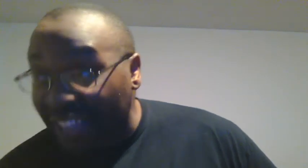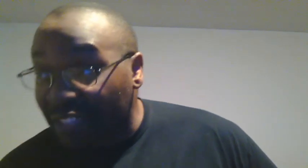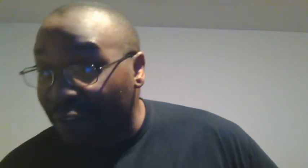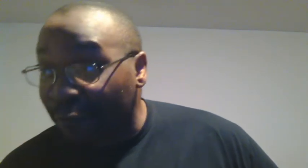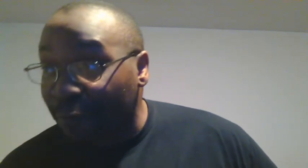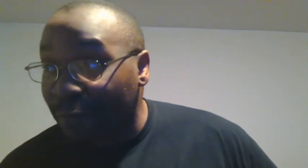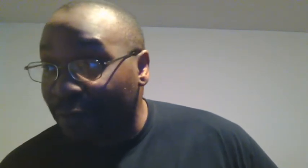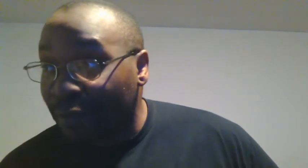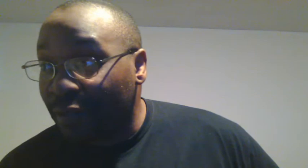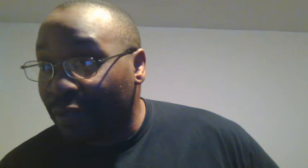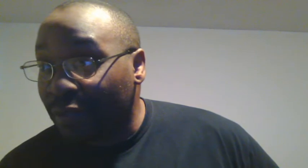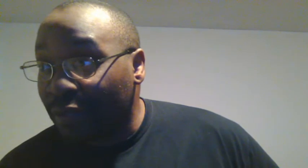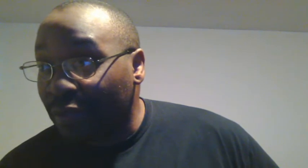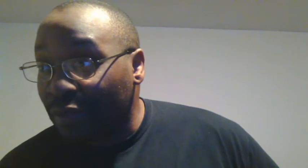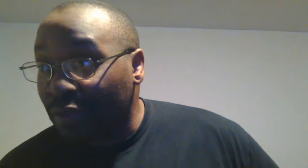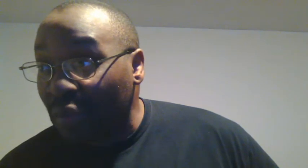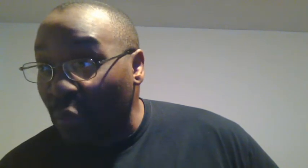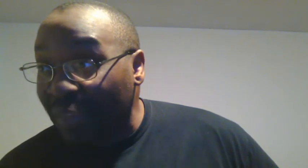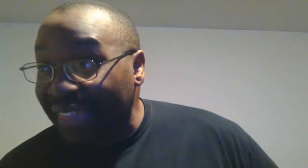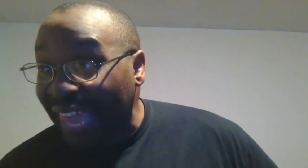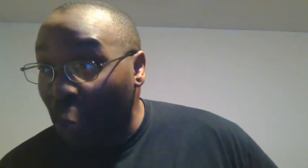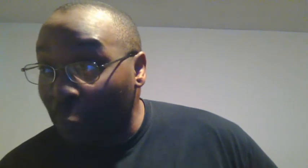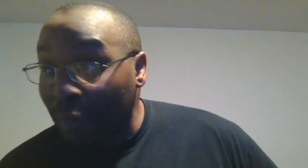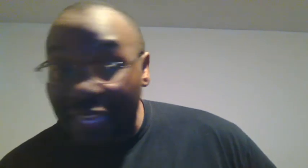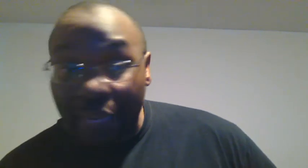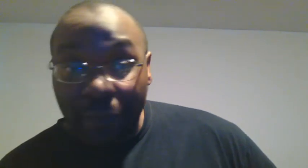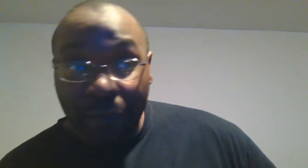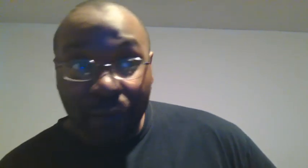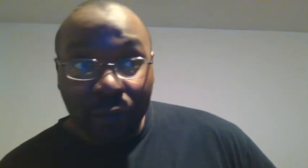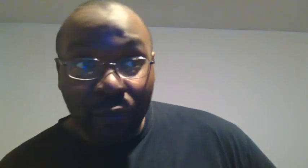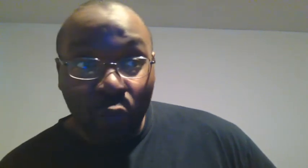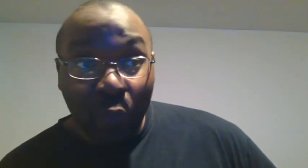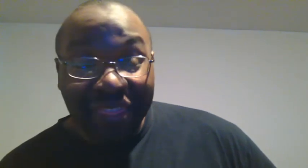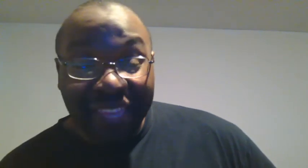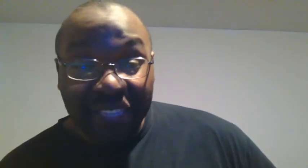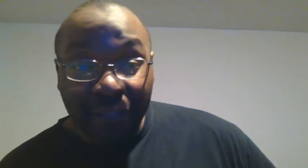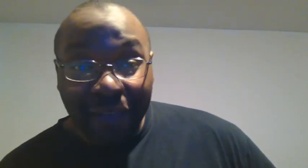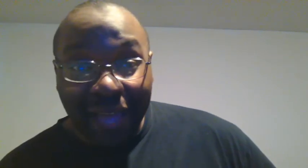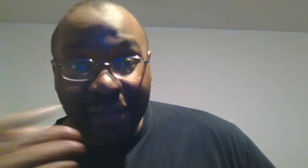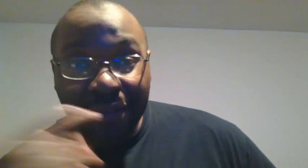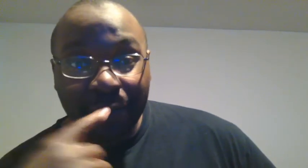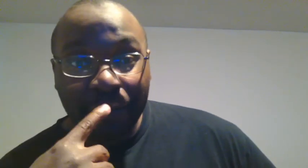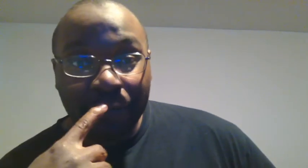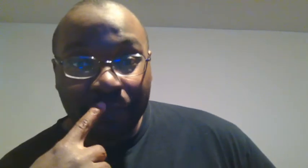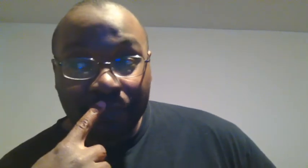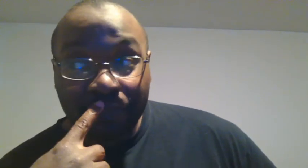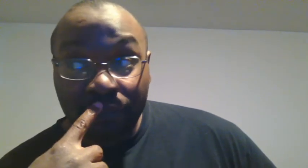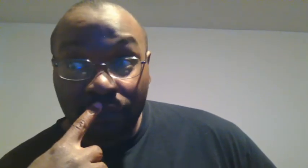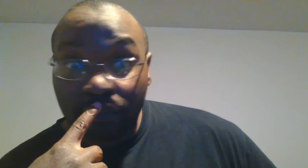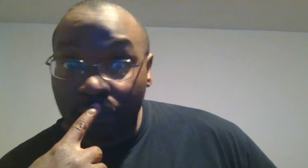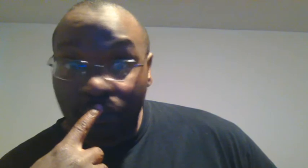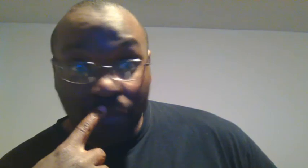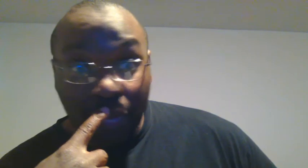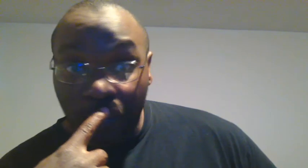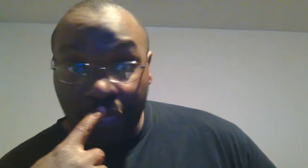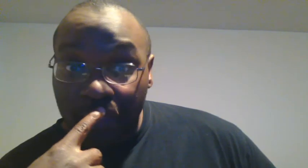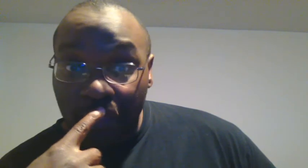Effective with helping people with things of God? I don't think so.